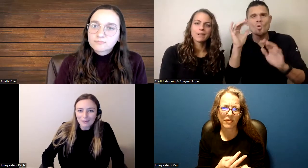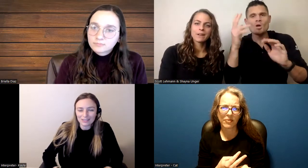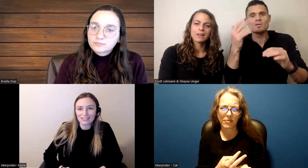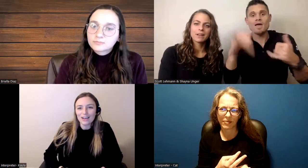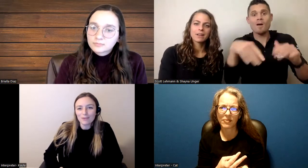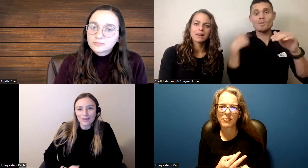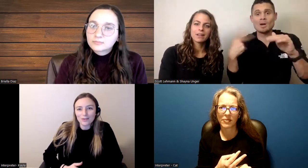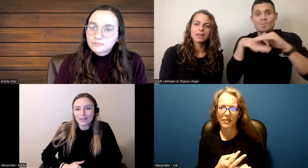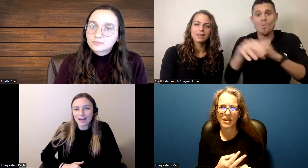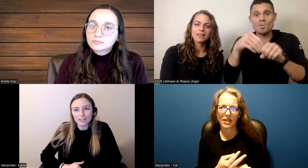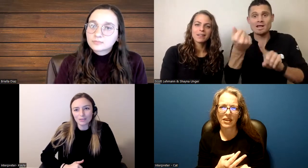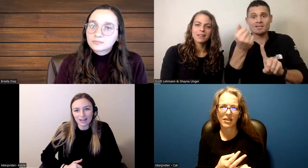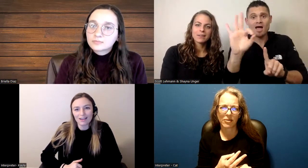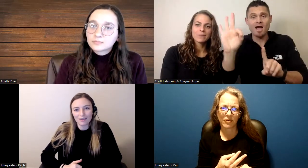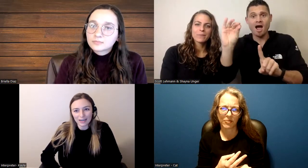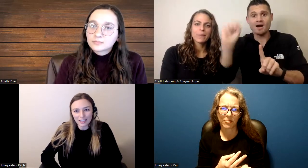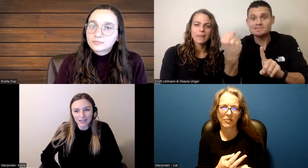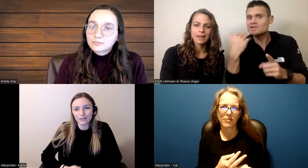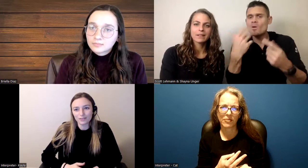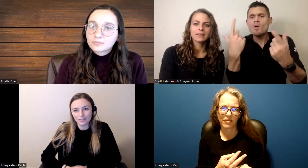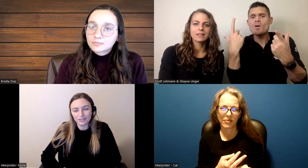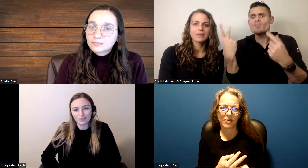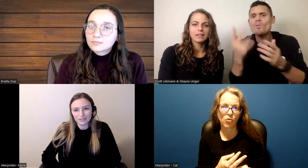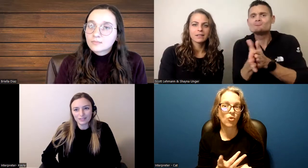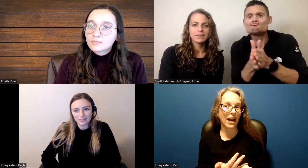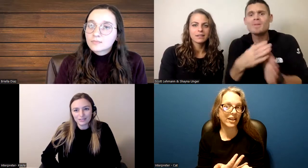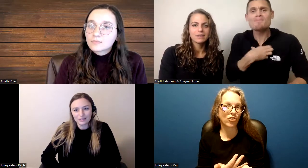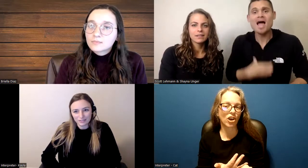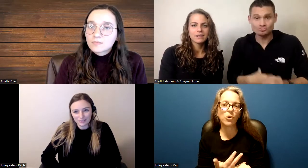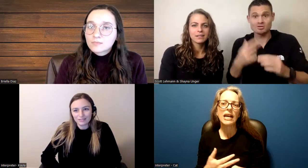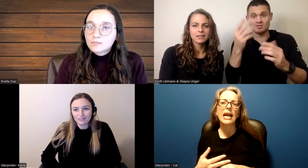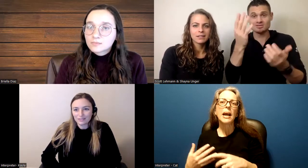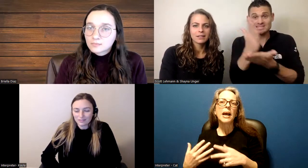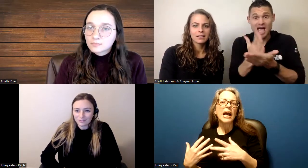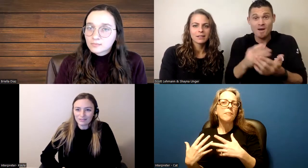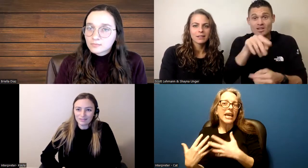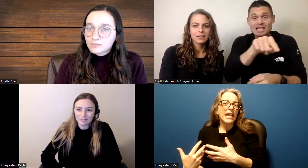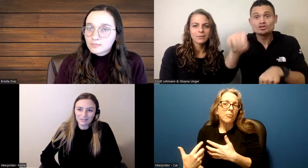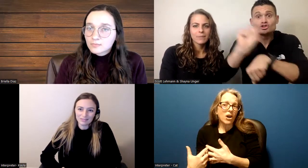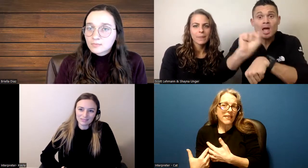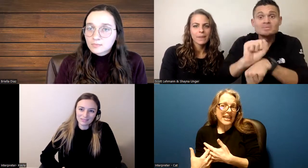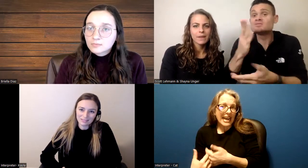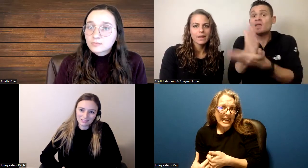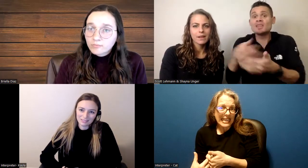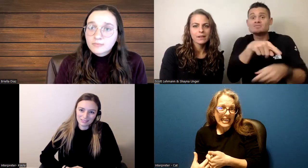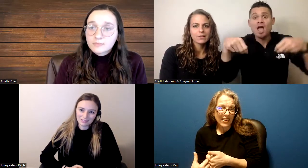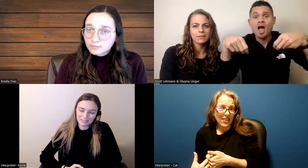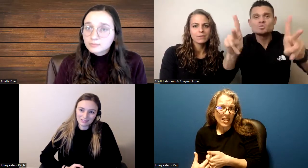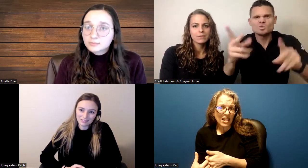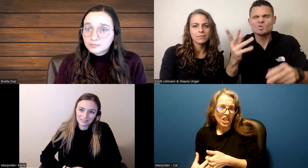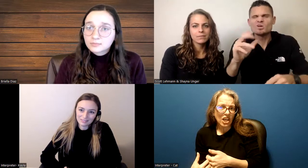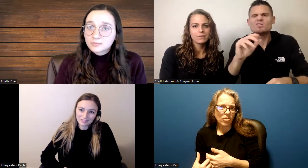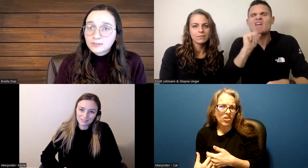climbing mountains rather than having to rely on a radio. Right. So being born in the